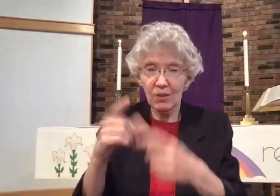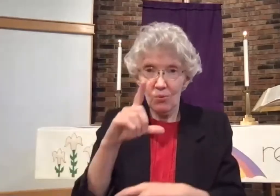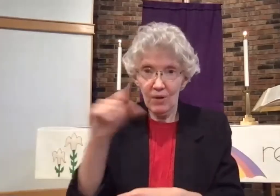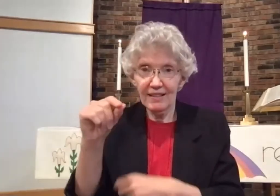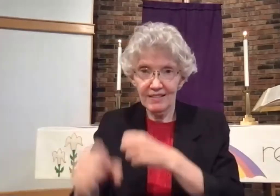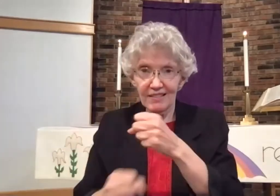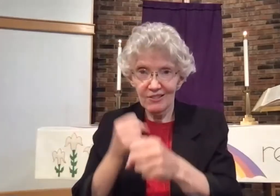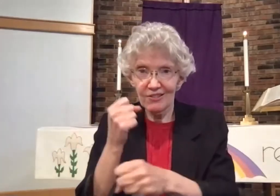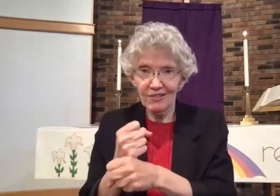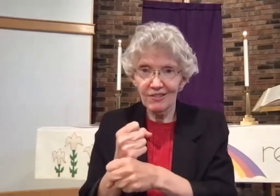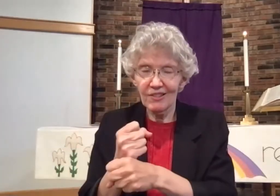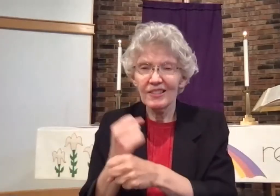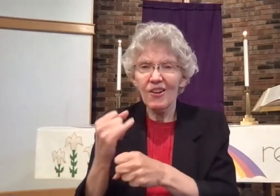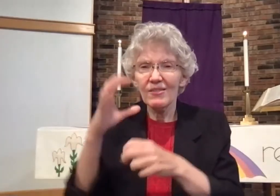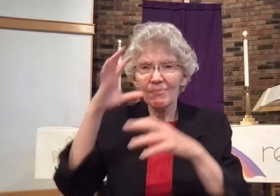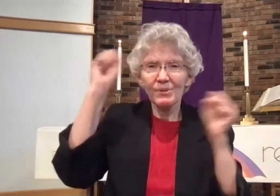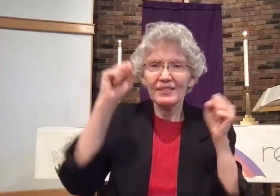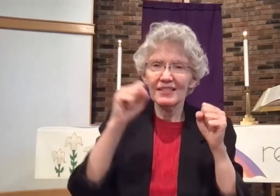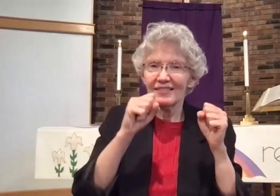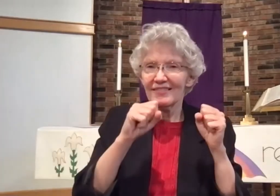they've kept it under control and there's been peace.